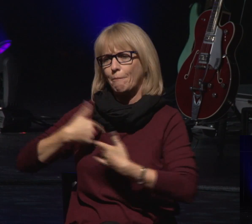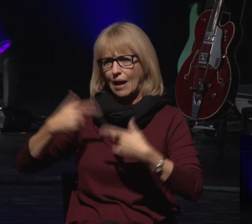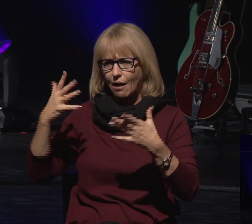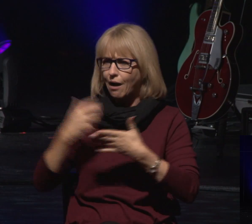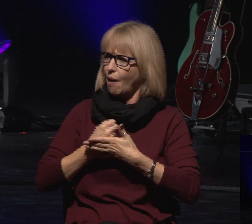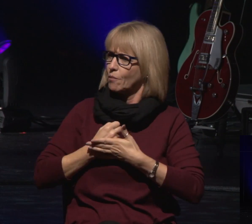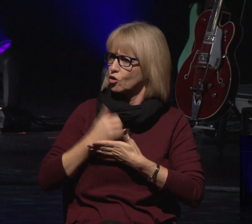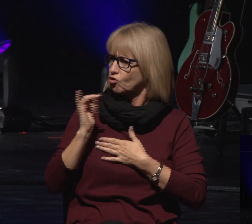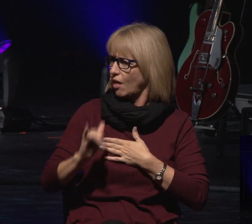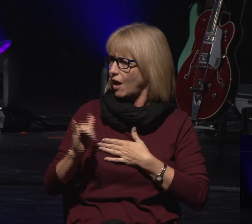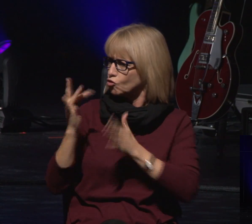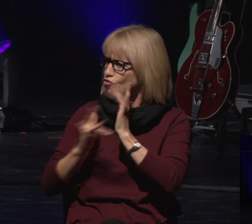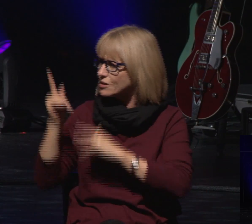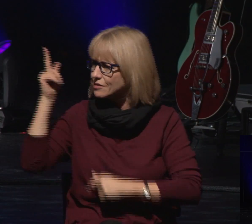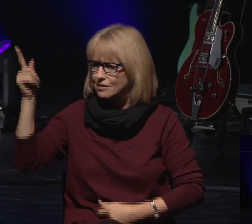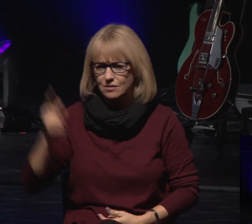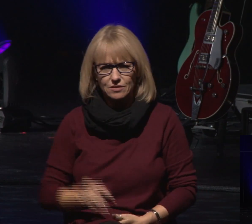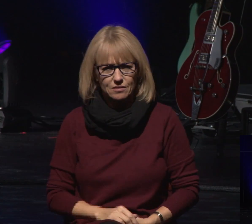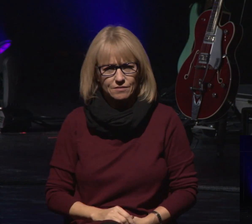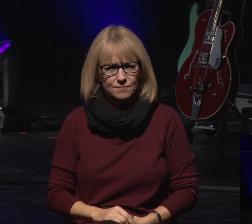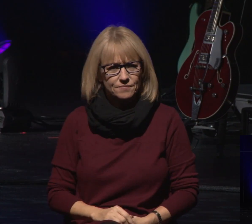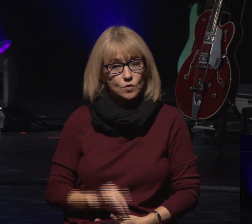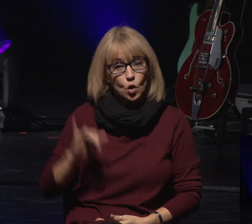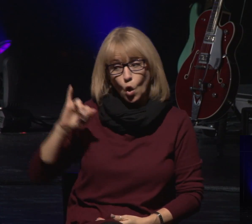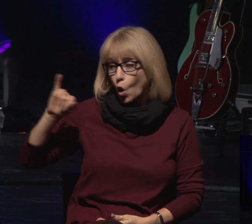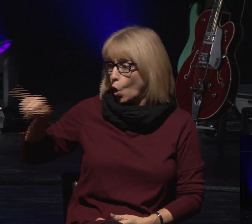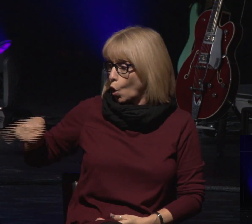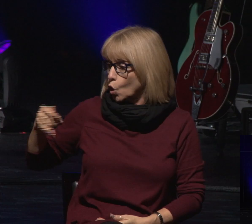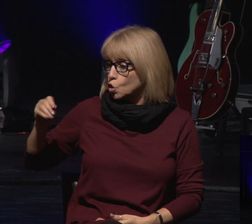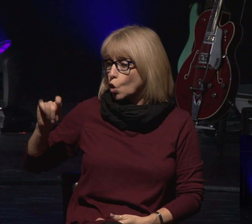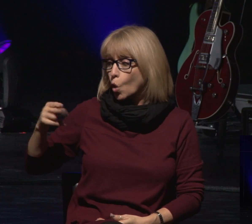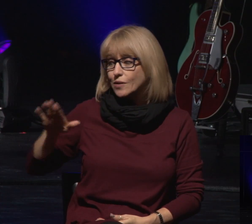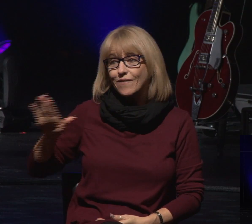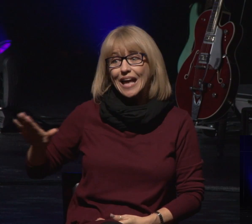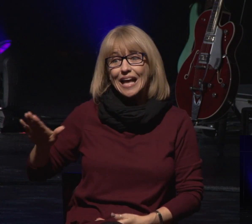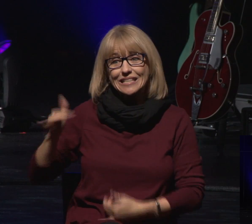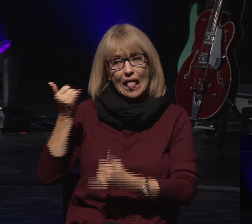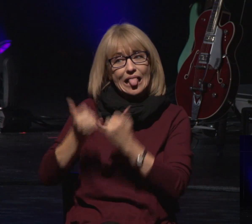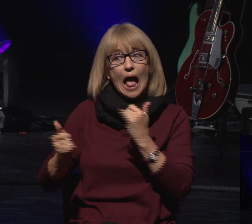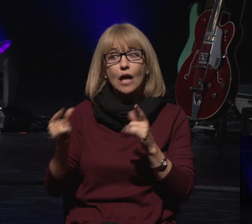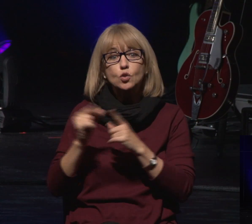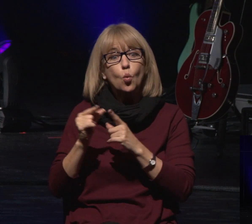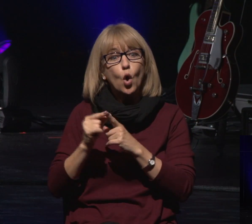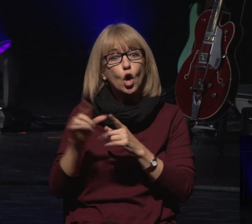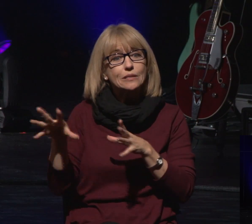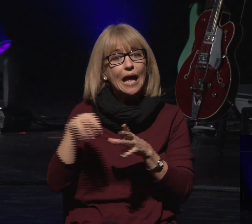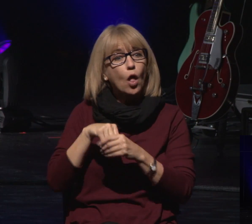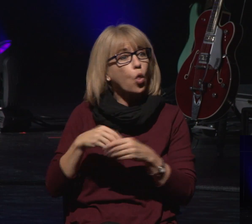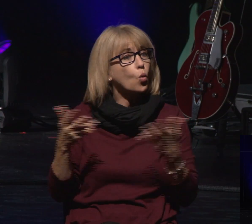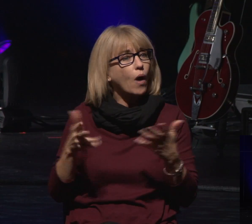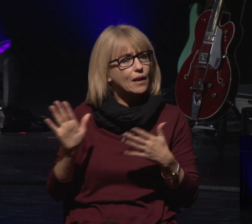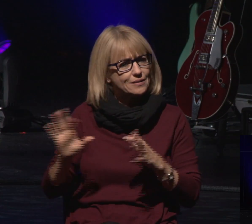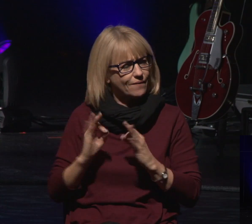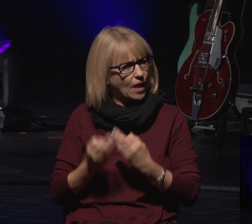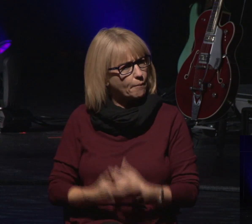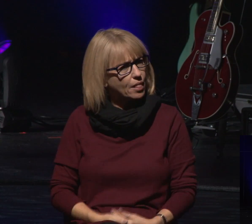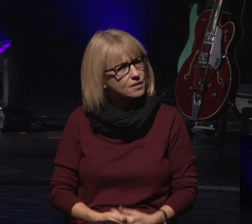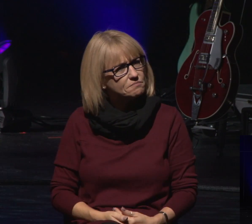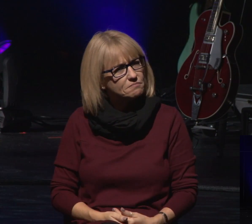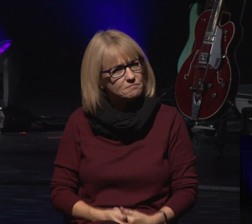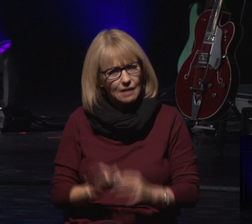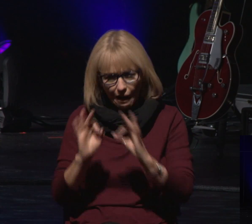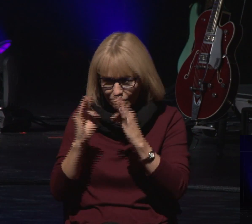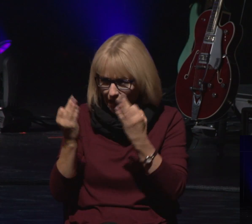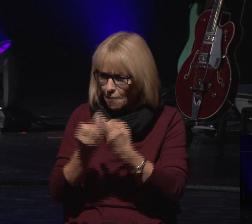about Joseph we see is it did include his family. His family are around him. The few verses there between 20